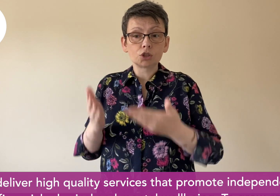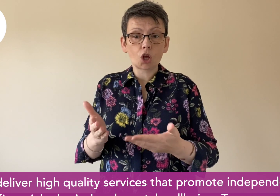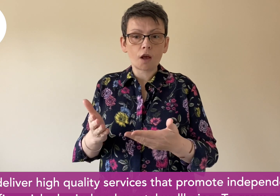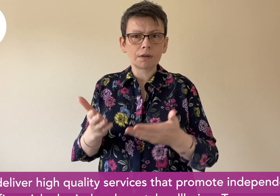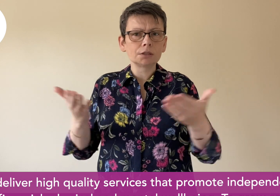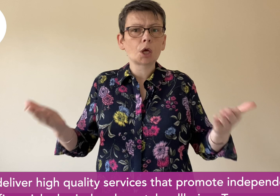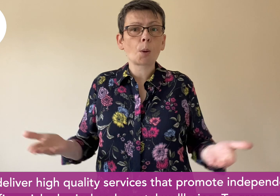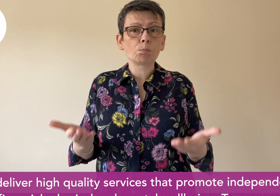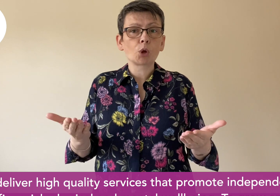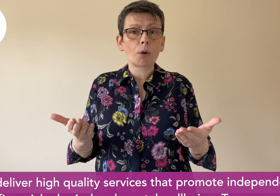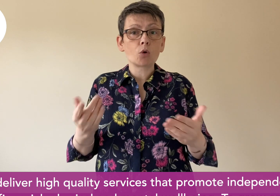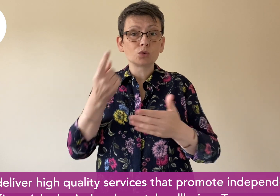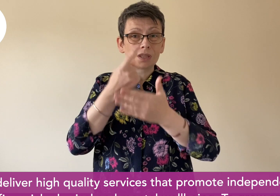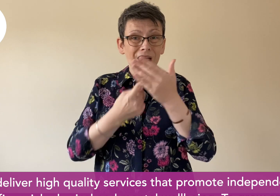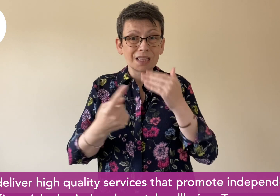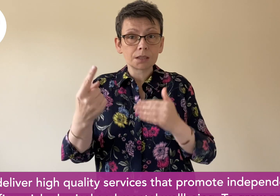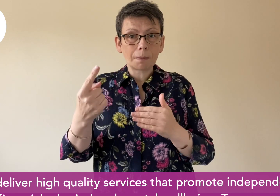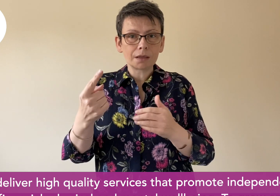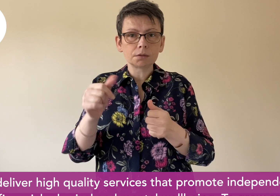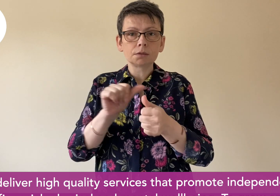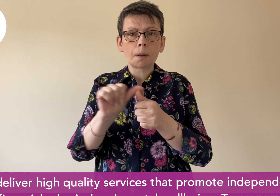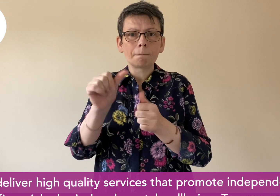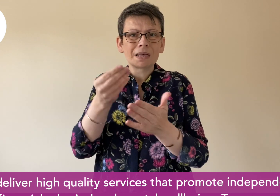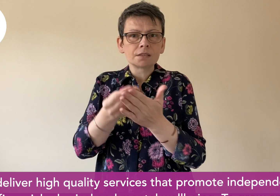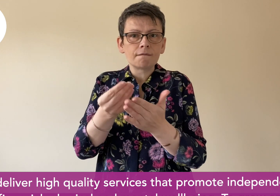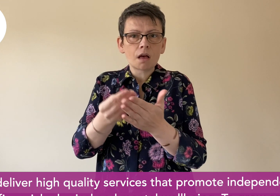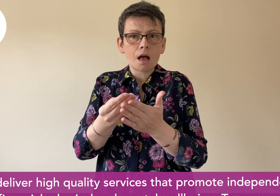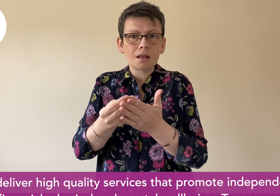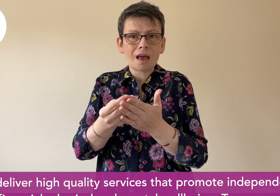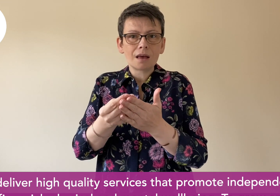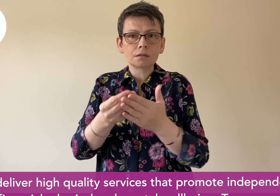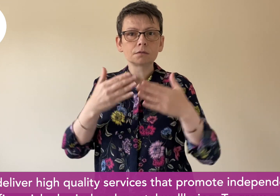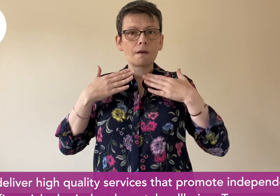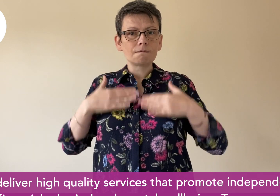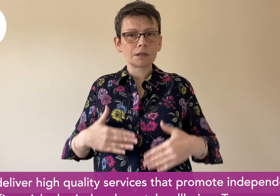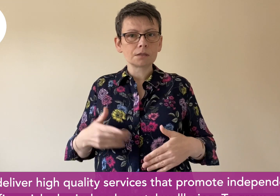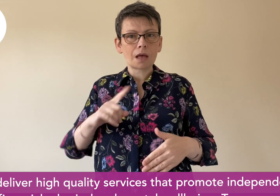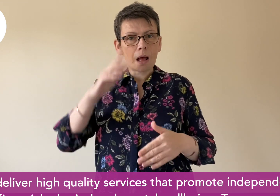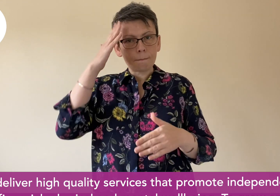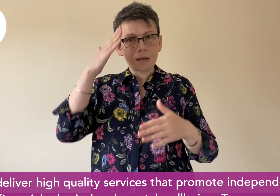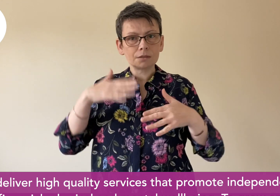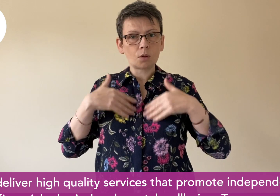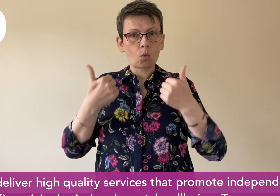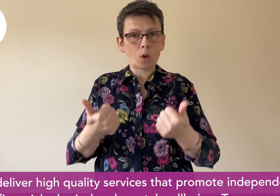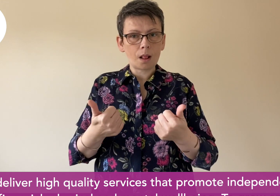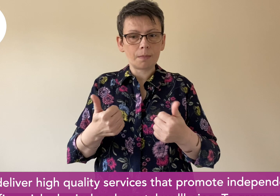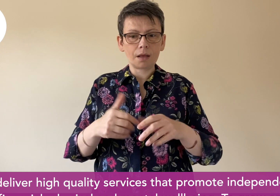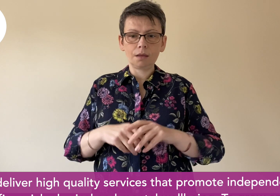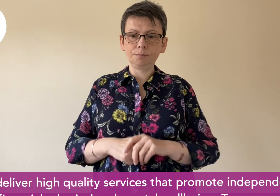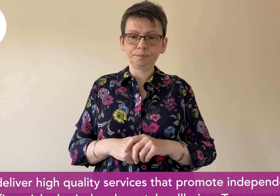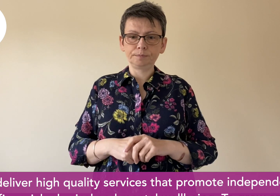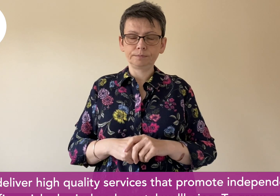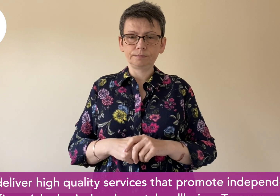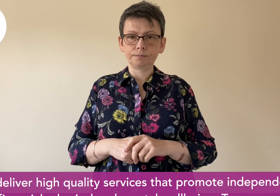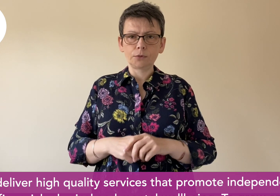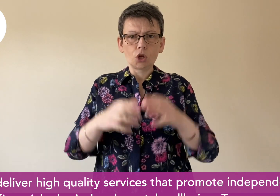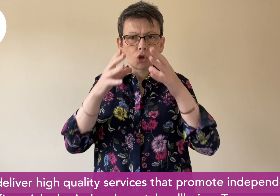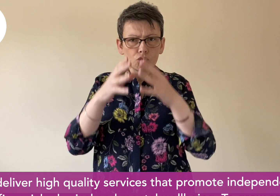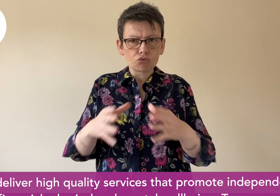high-quality services that promote independence, financial, physical, and mental